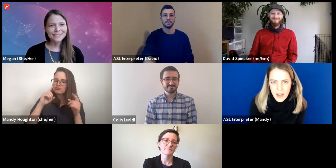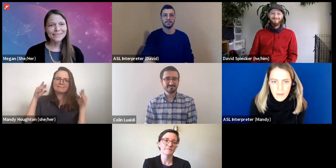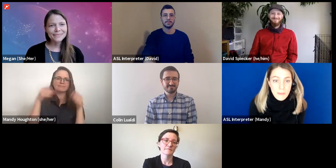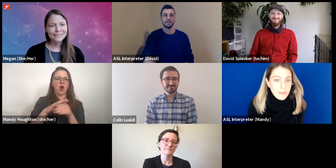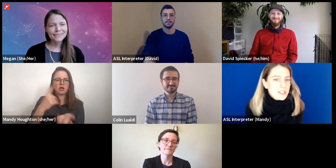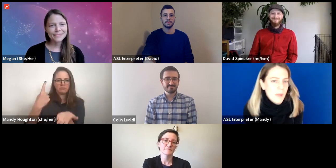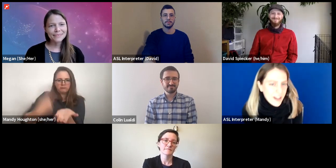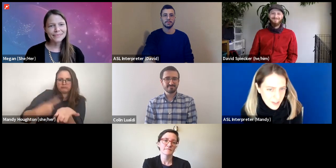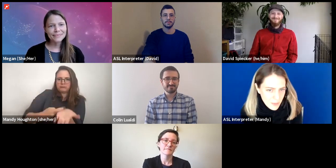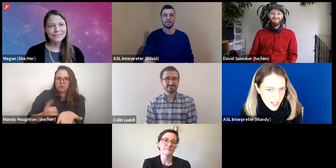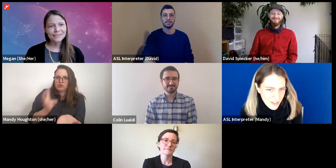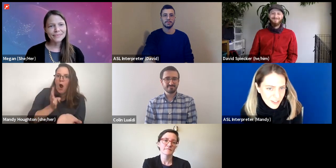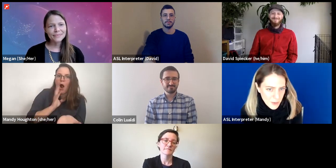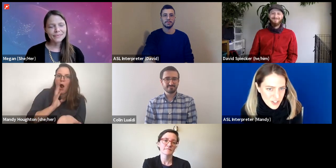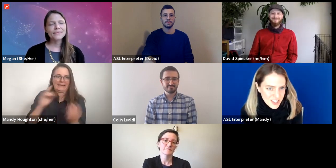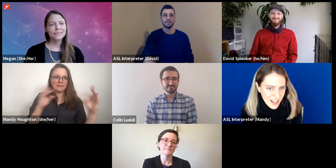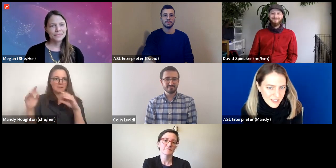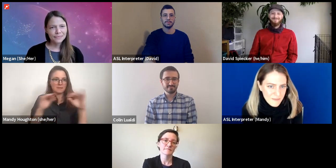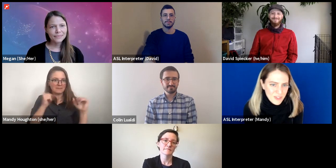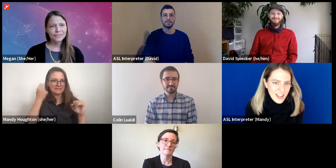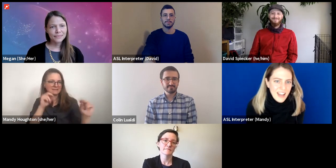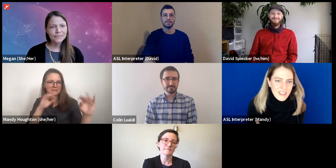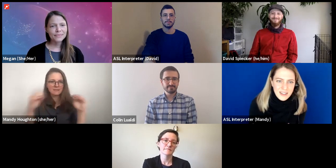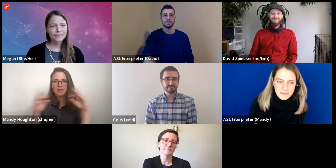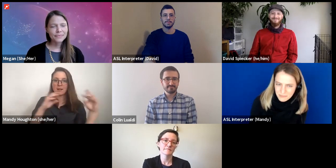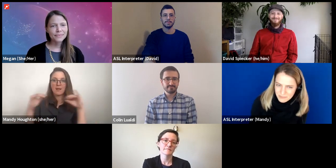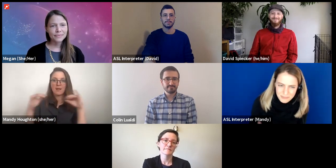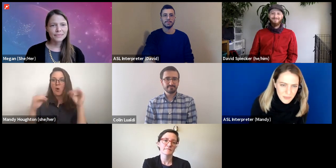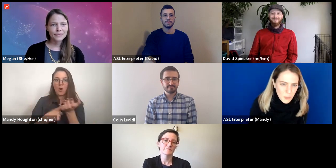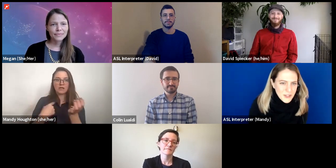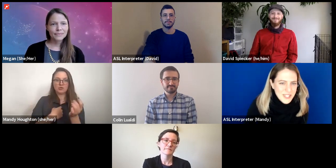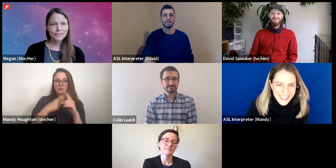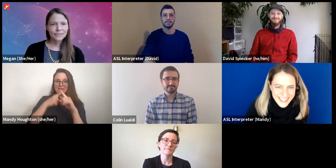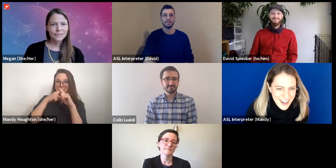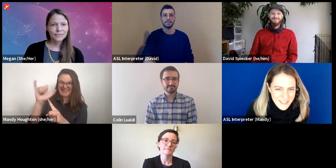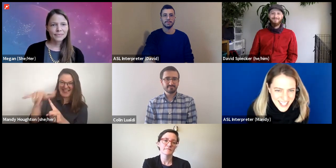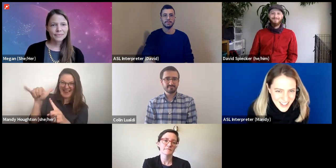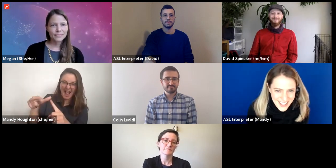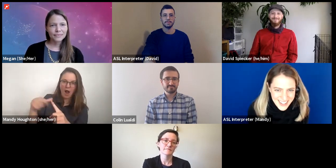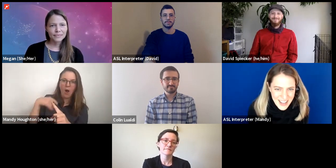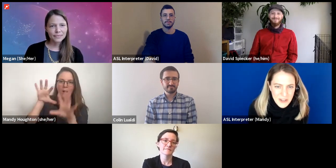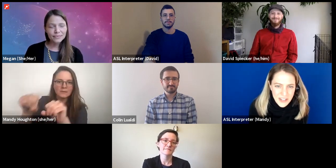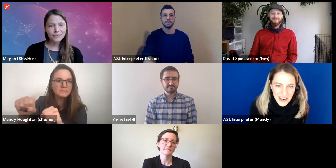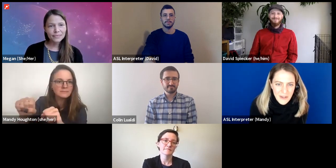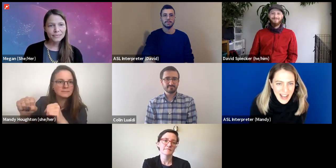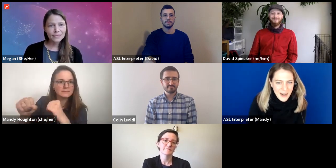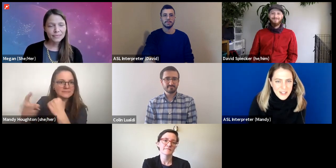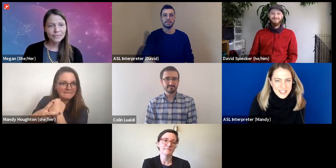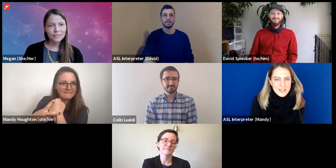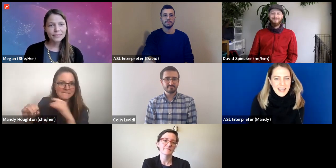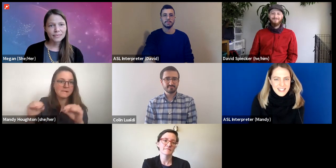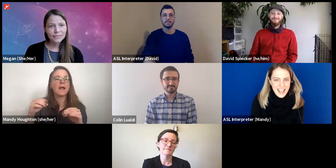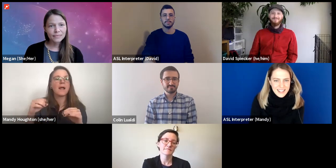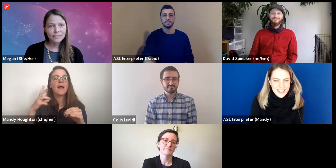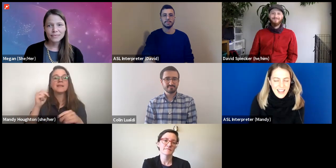ASL, but it might be inspired by another language's sign. And then we use it in conversation and we figure out, how does